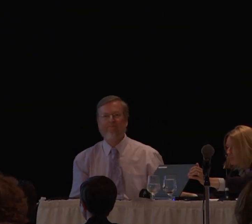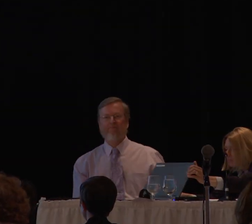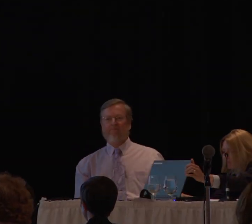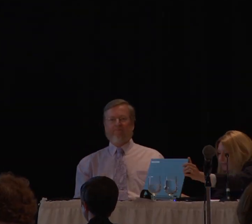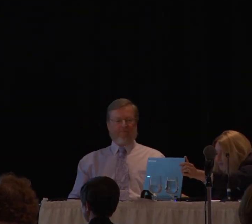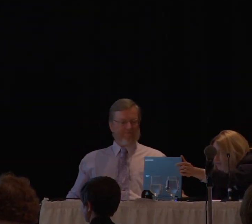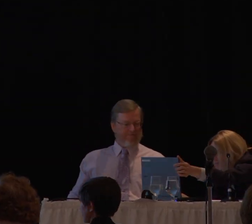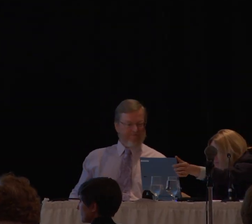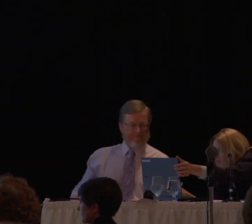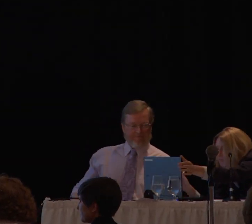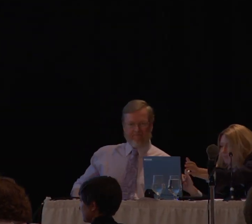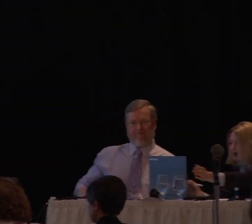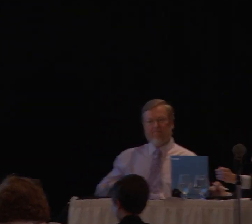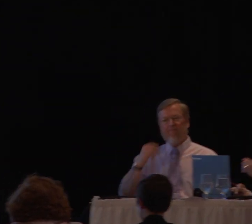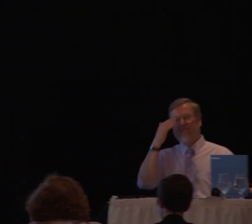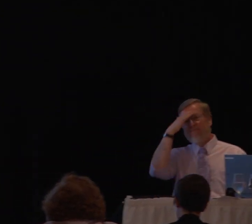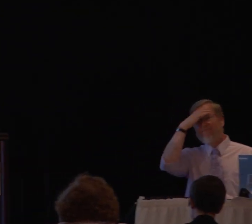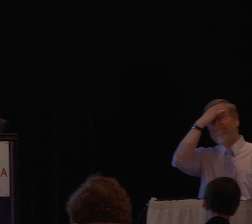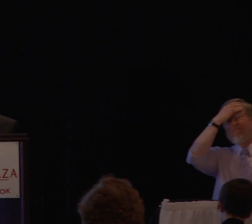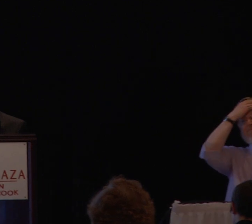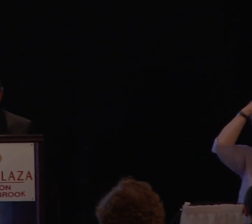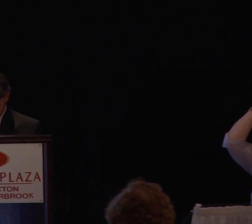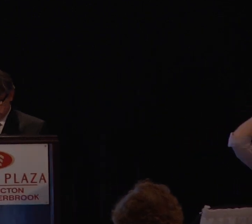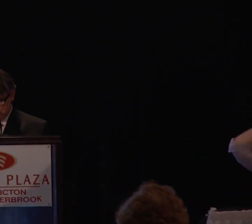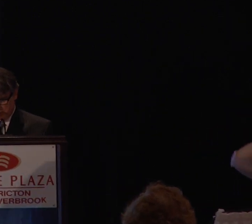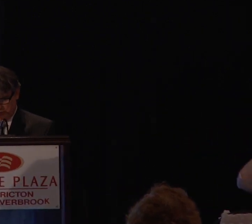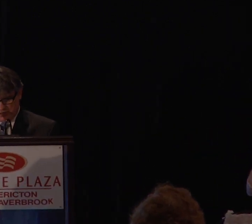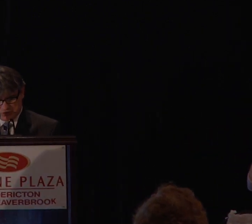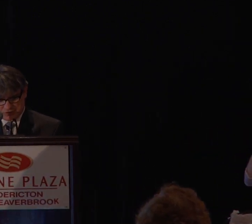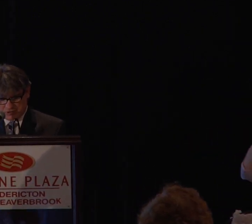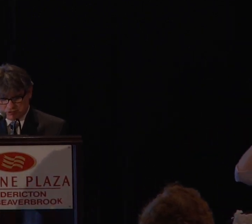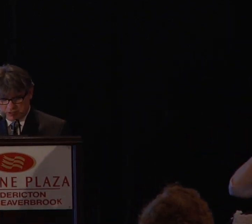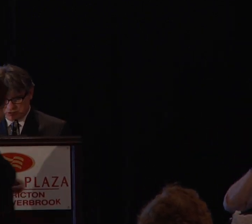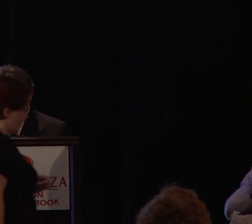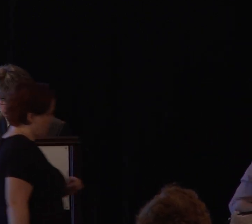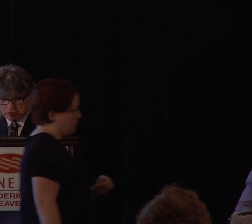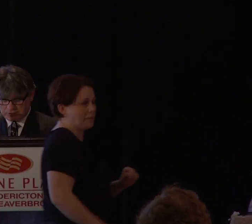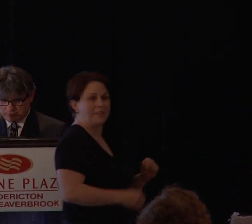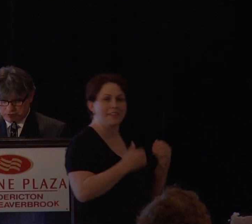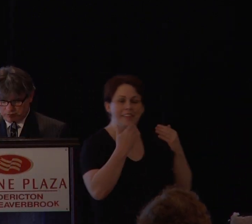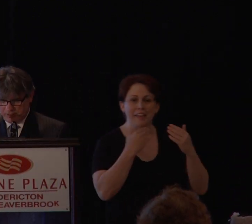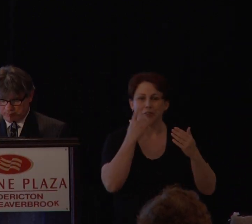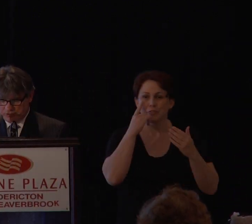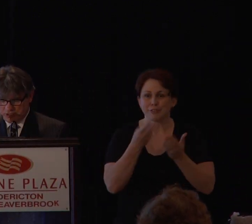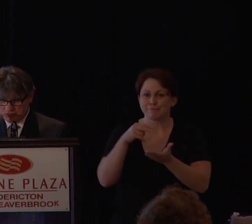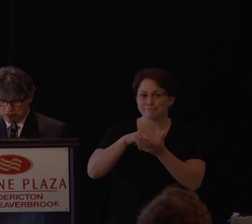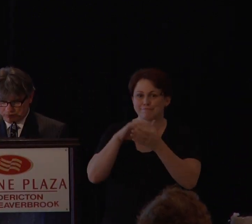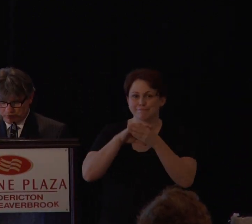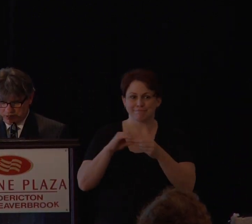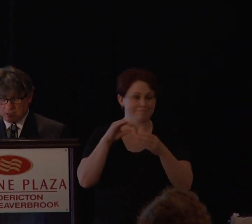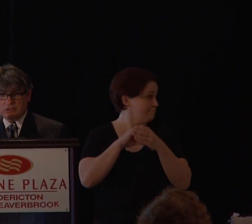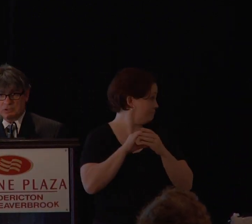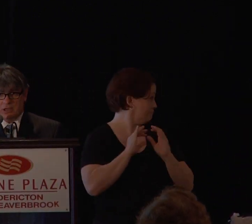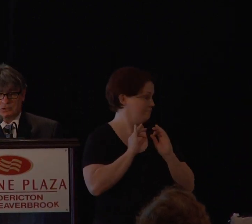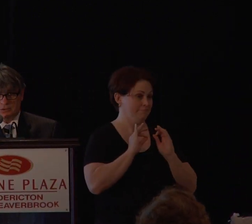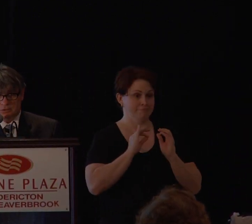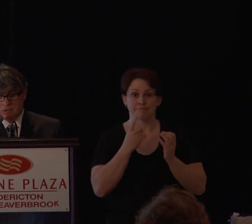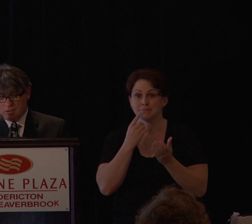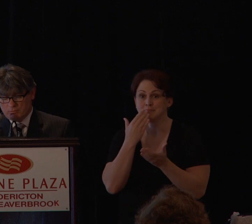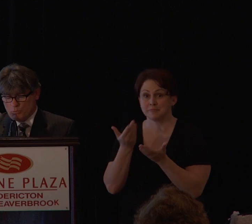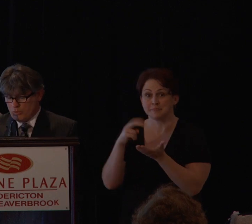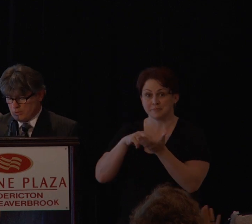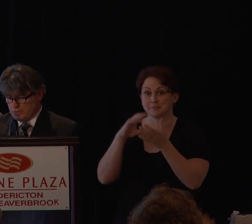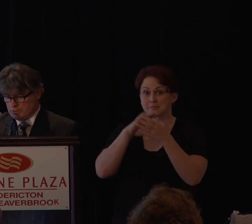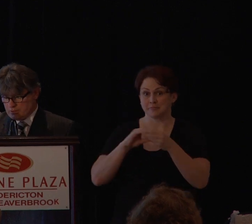James, thank you very much for sharing the story of your children and the challenges they face in the educational system and your recommendations for making